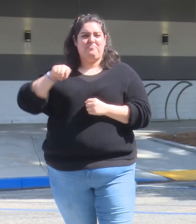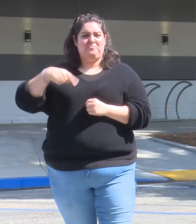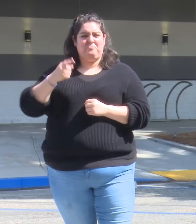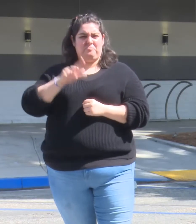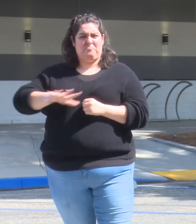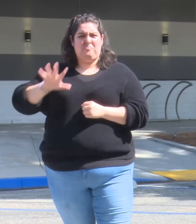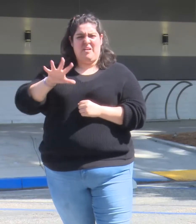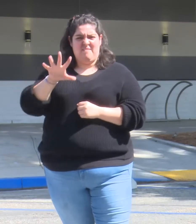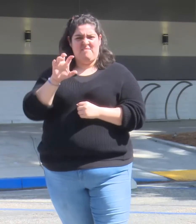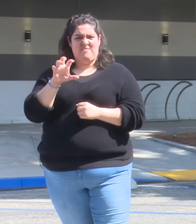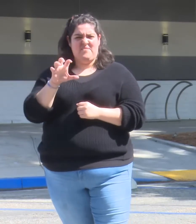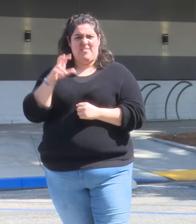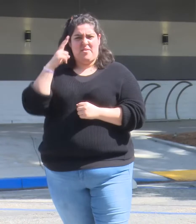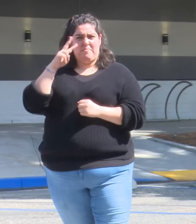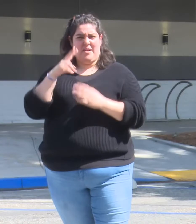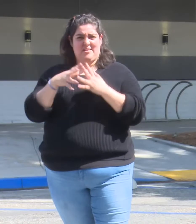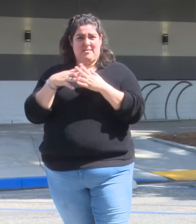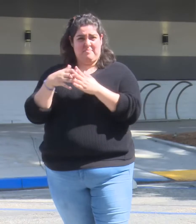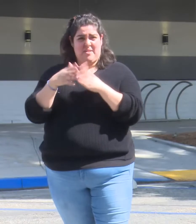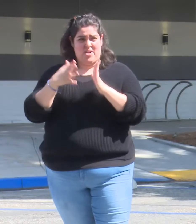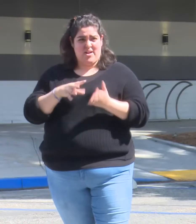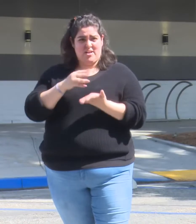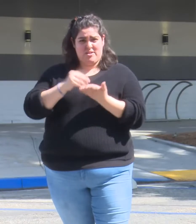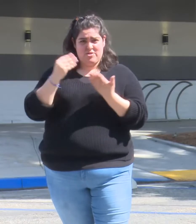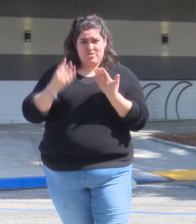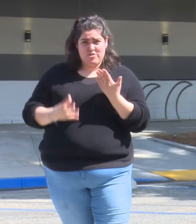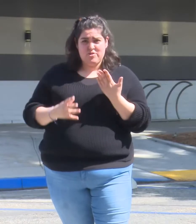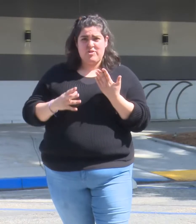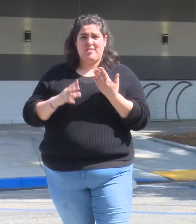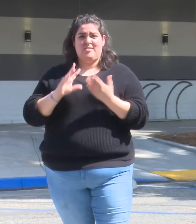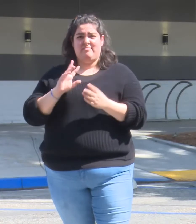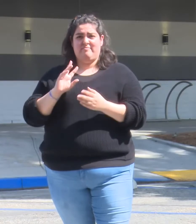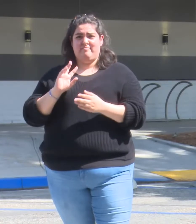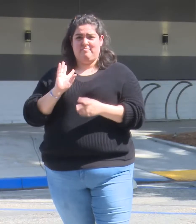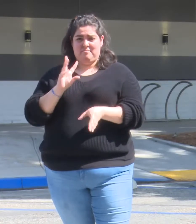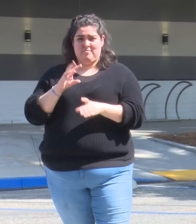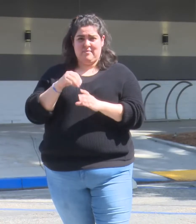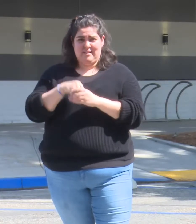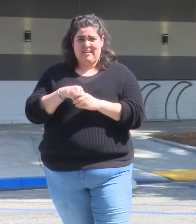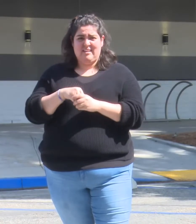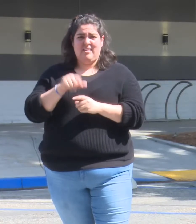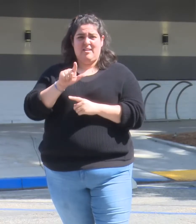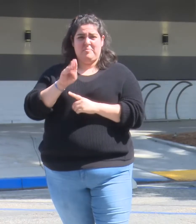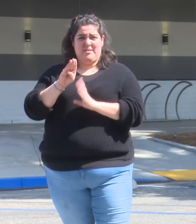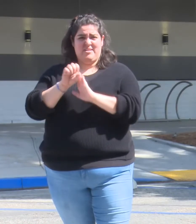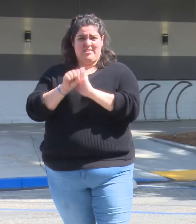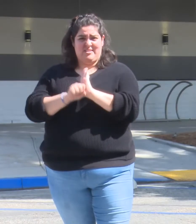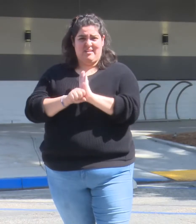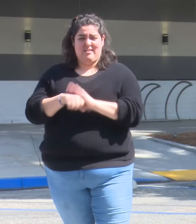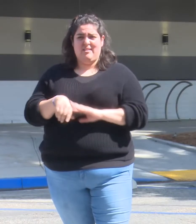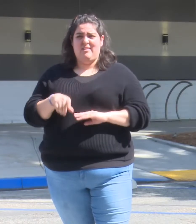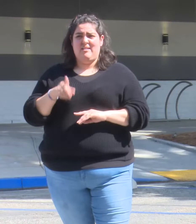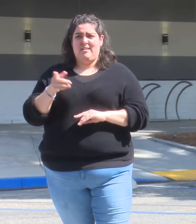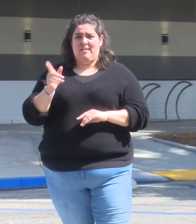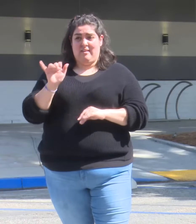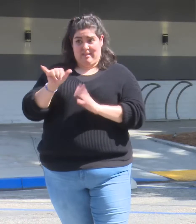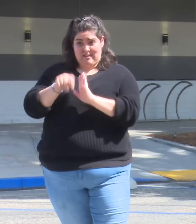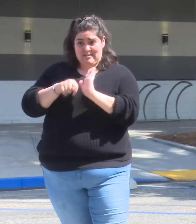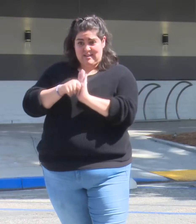500 Mexican American students enrolled at Long Beach State, which at the time had over 27,000